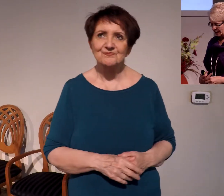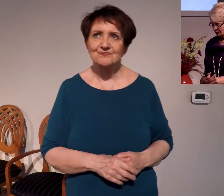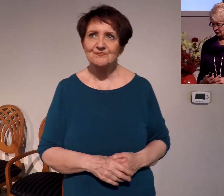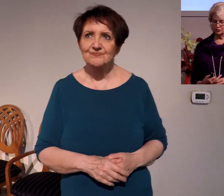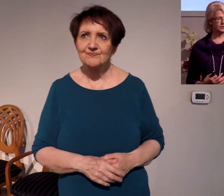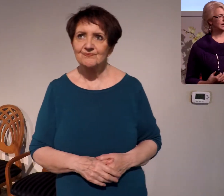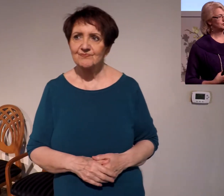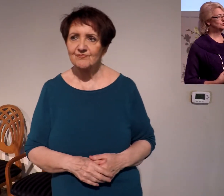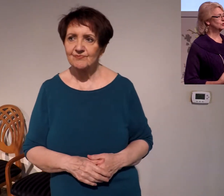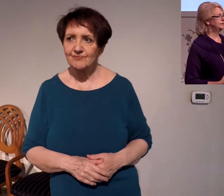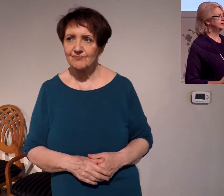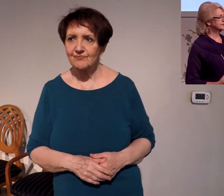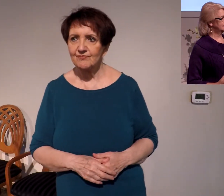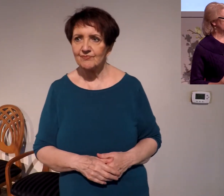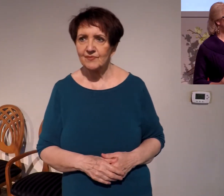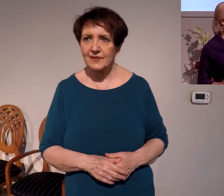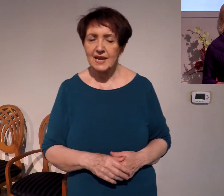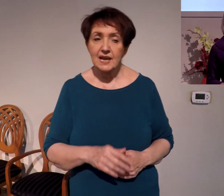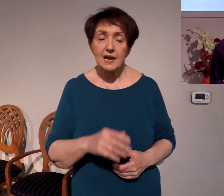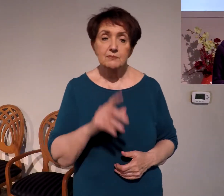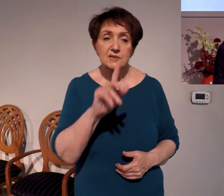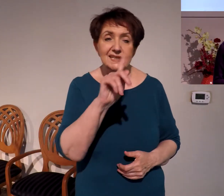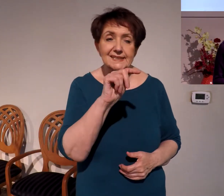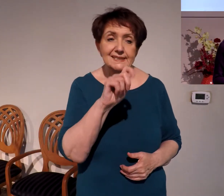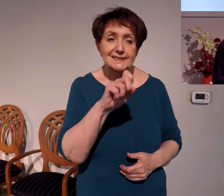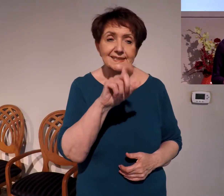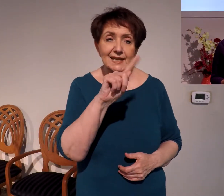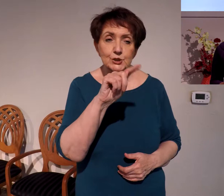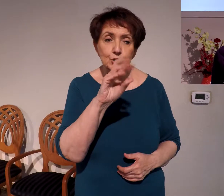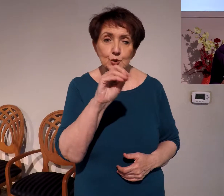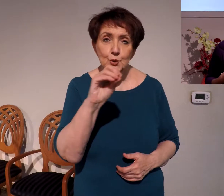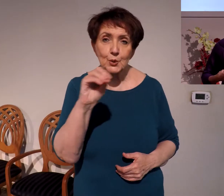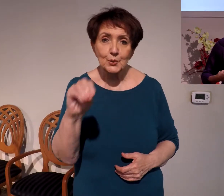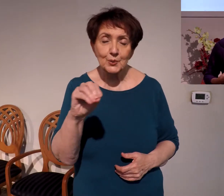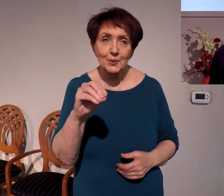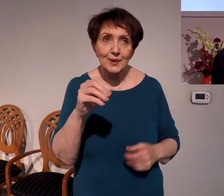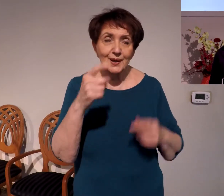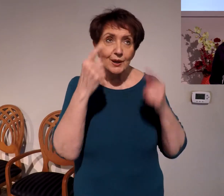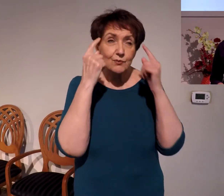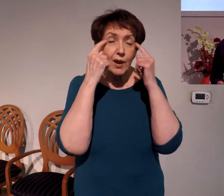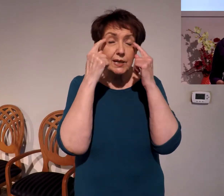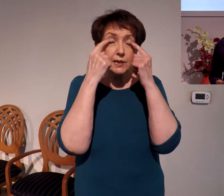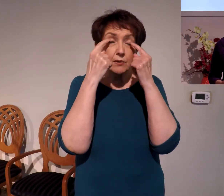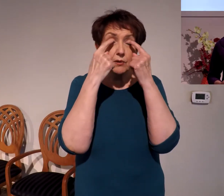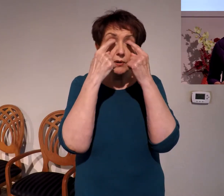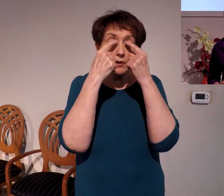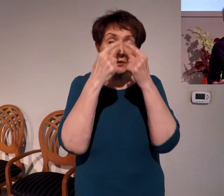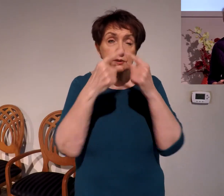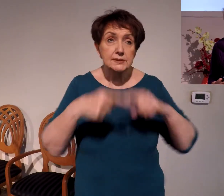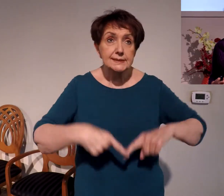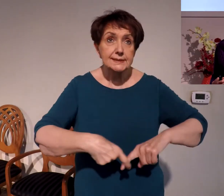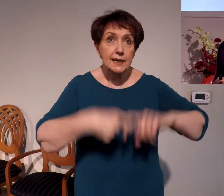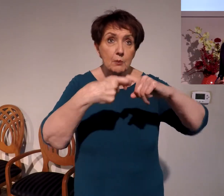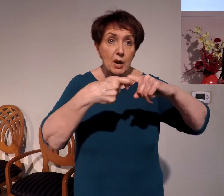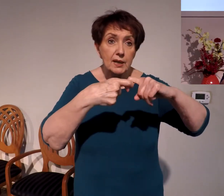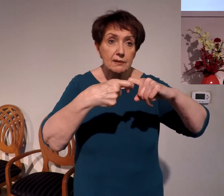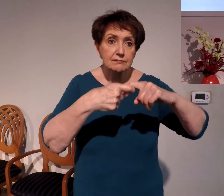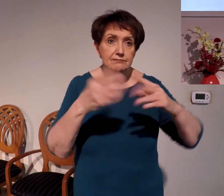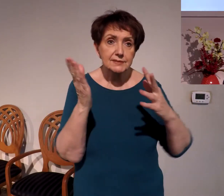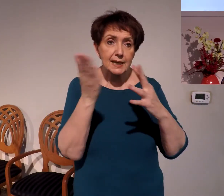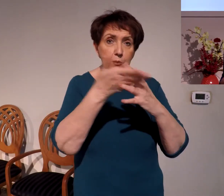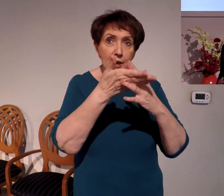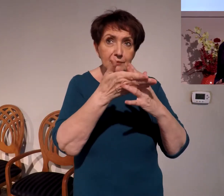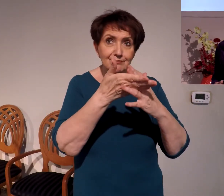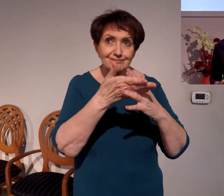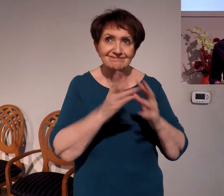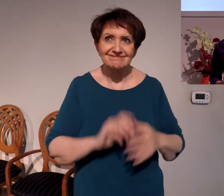This one I'm going to tattoo on the inside of my eyelids. Take breaks. Take breaks. Take